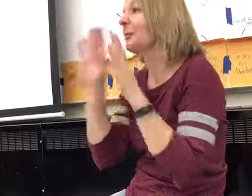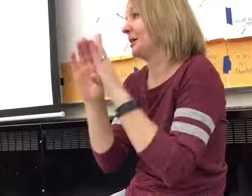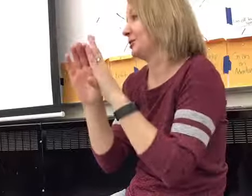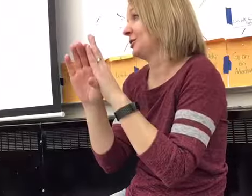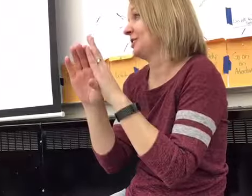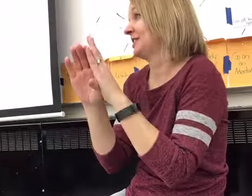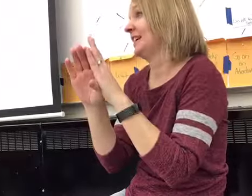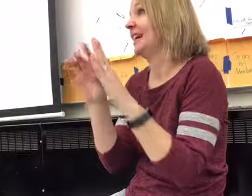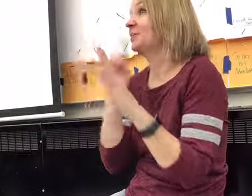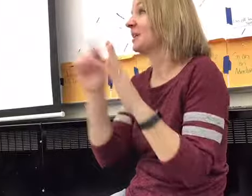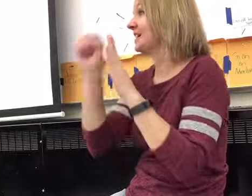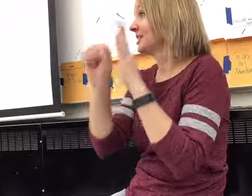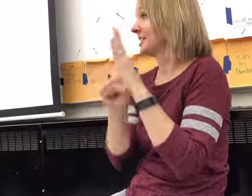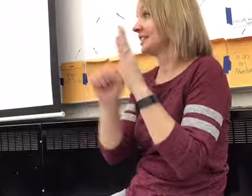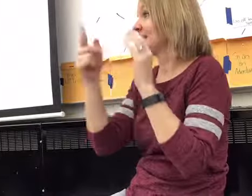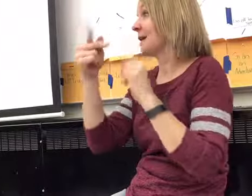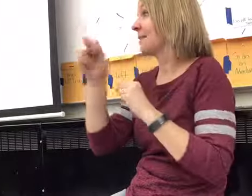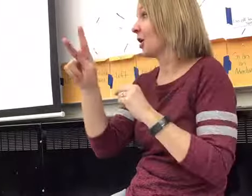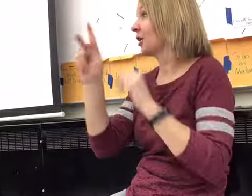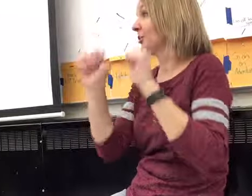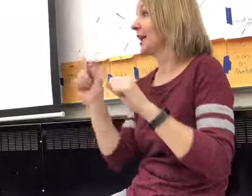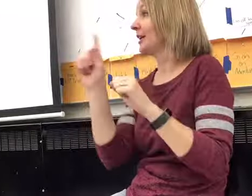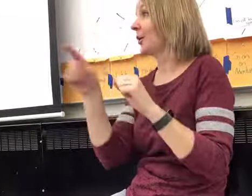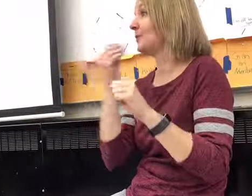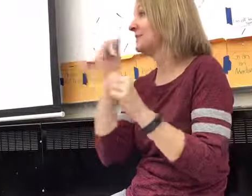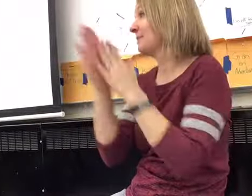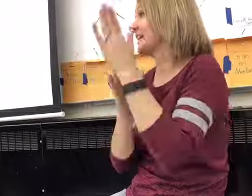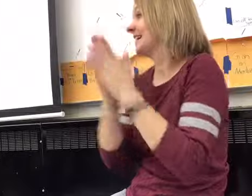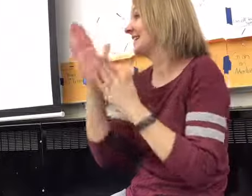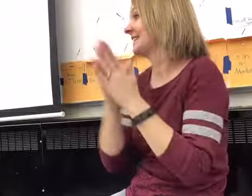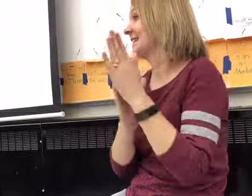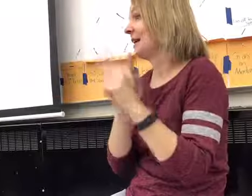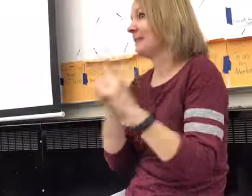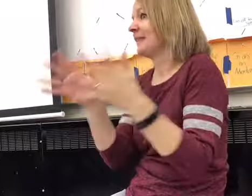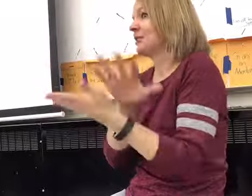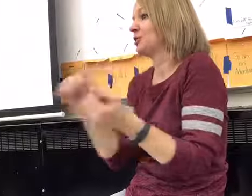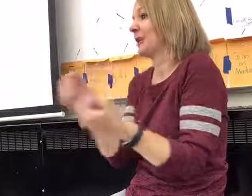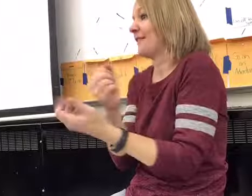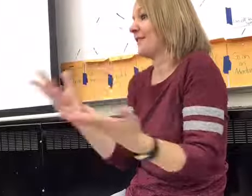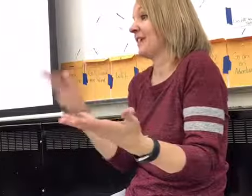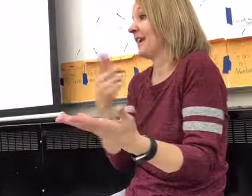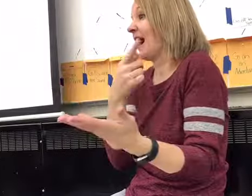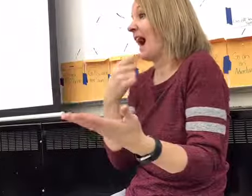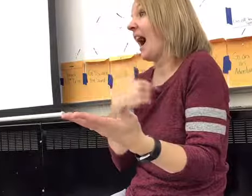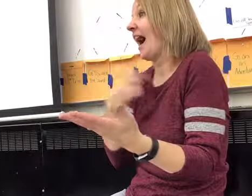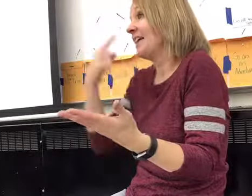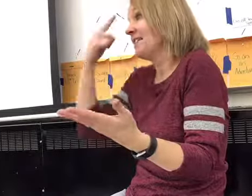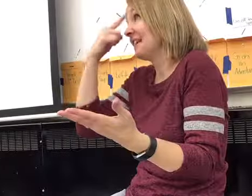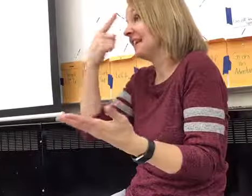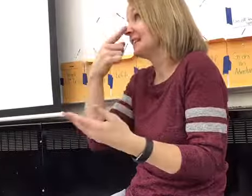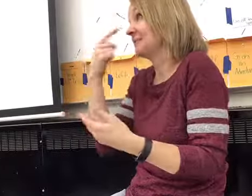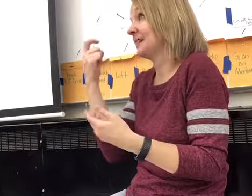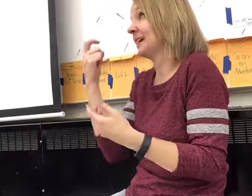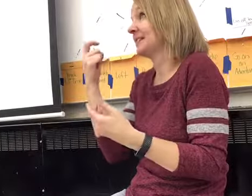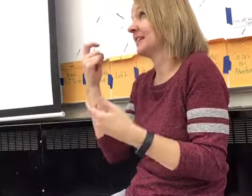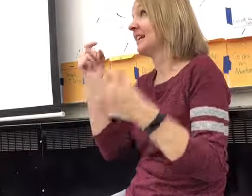state park now, so you can go eat a picnic there. They destroyed everything because I think a lot of it has to do with the fact that comparing the two